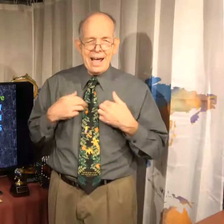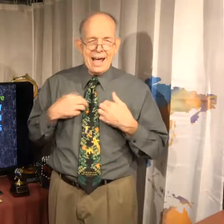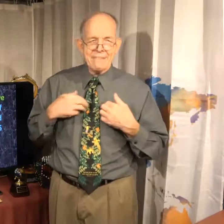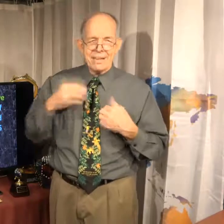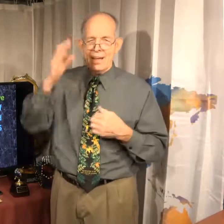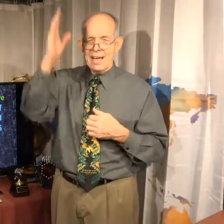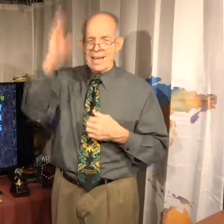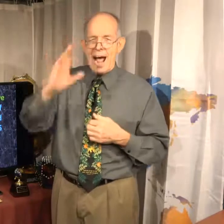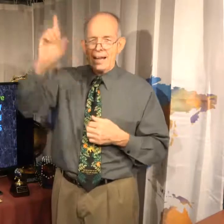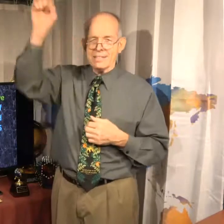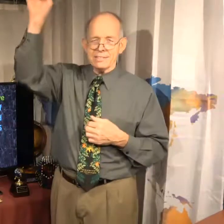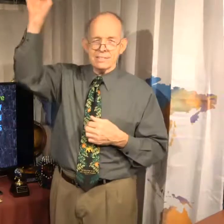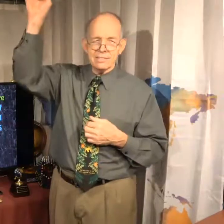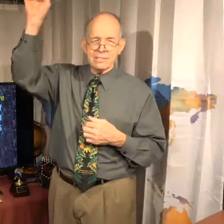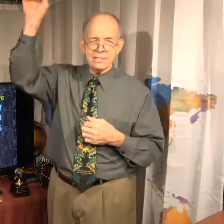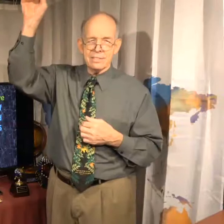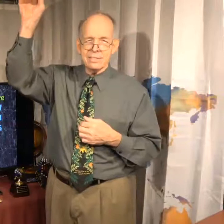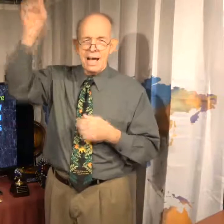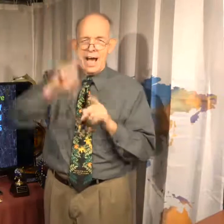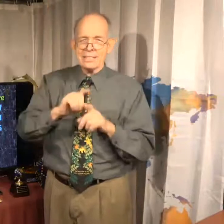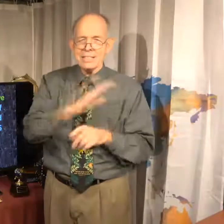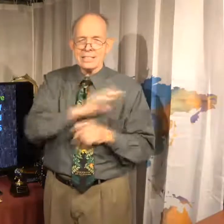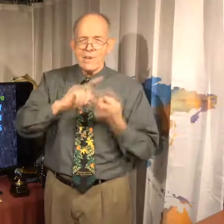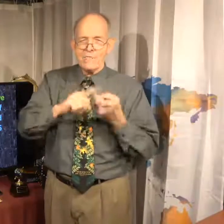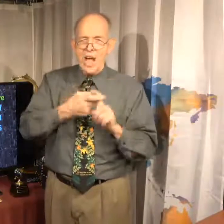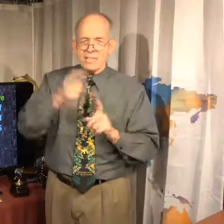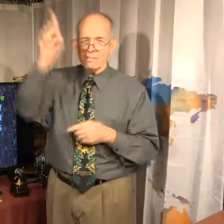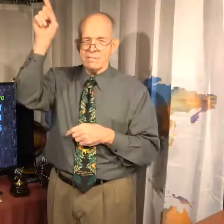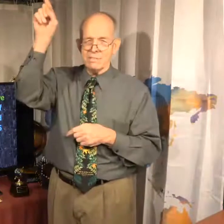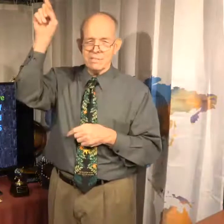heavy God. As his friend.